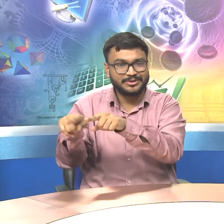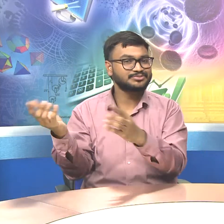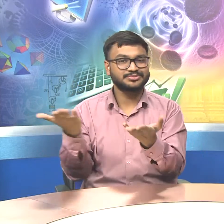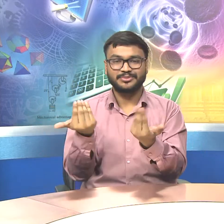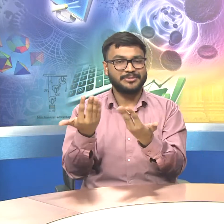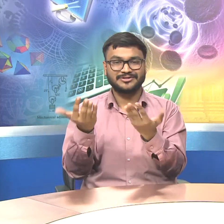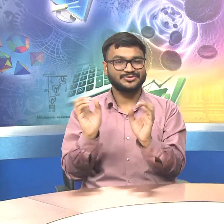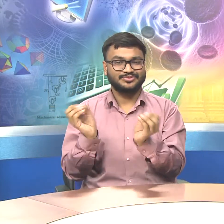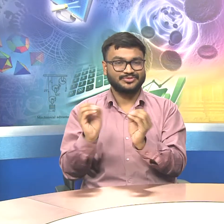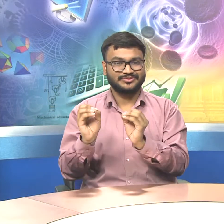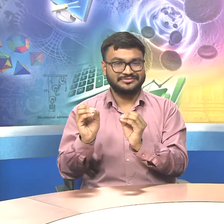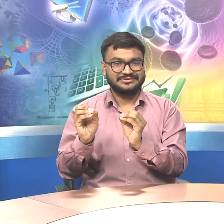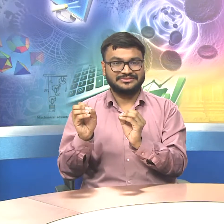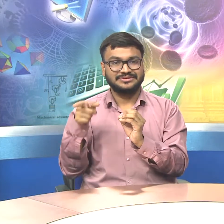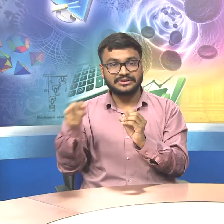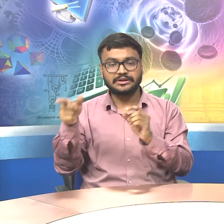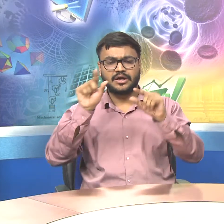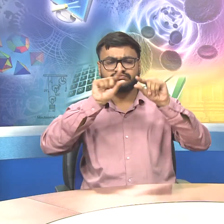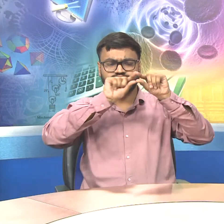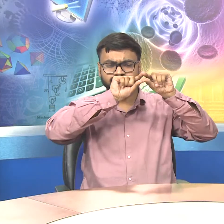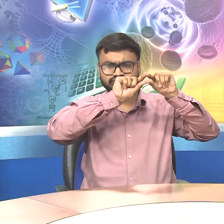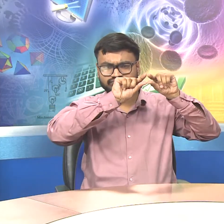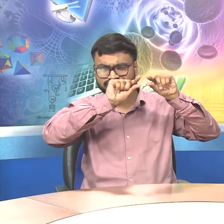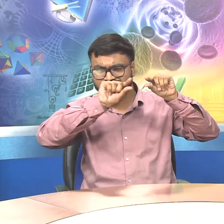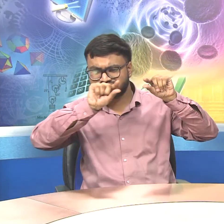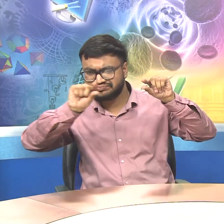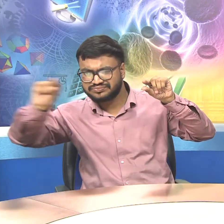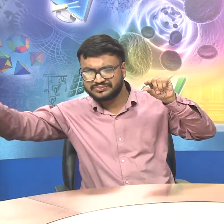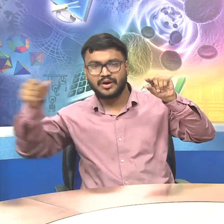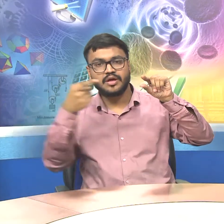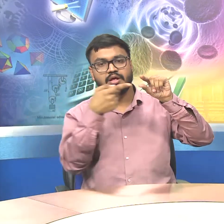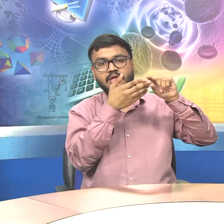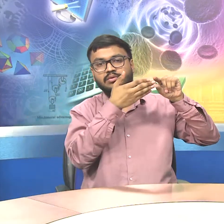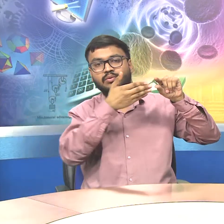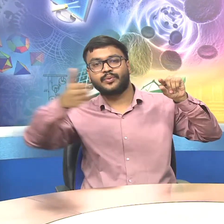This is not possible in spoken language.